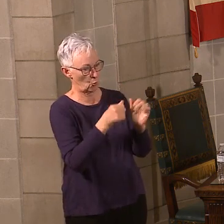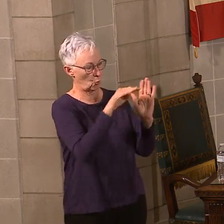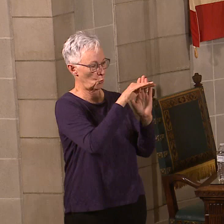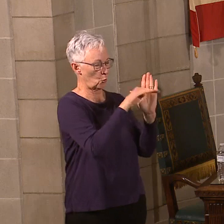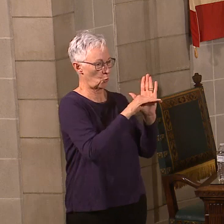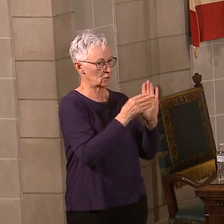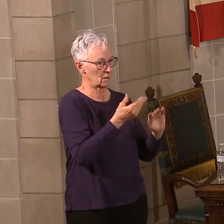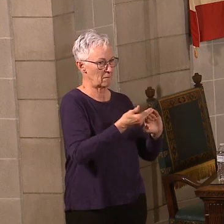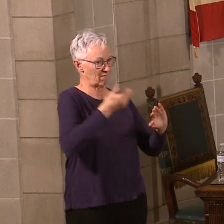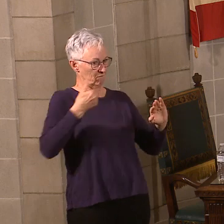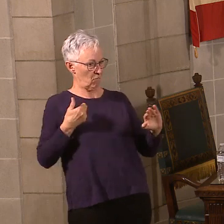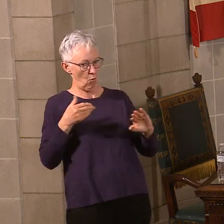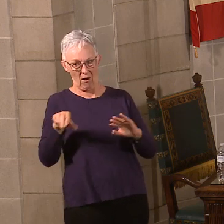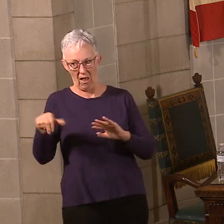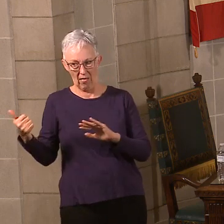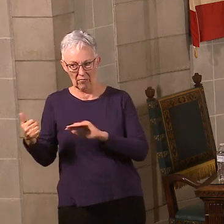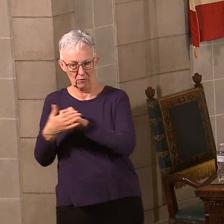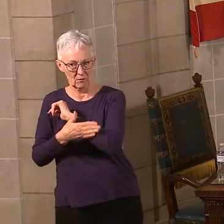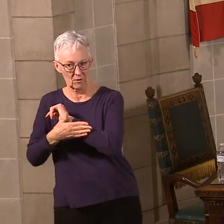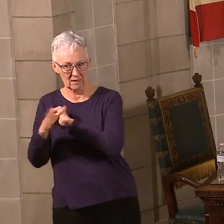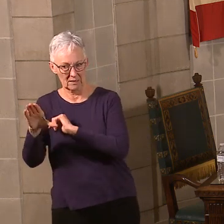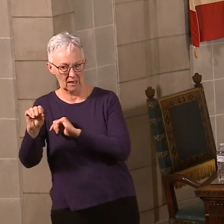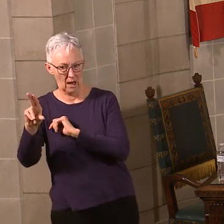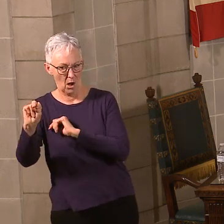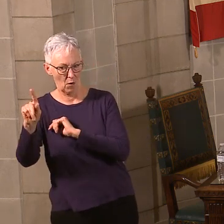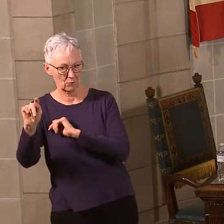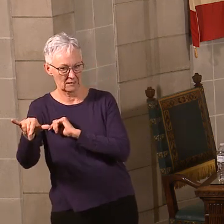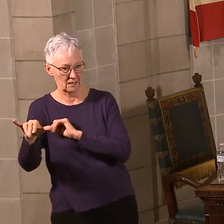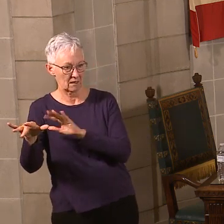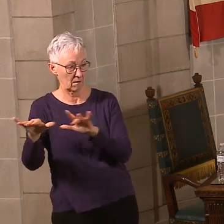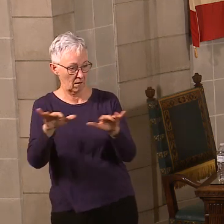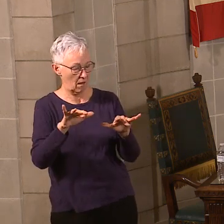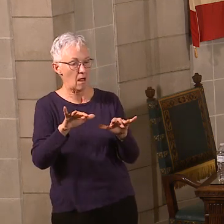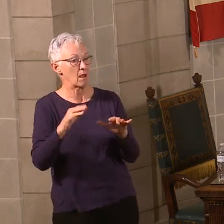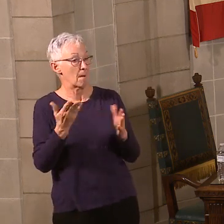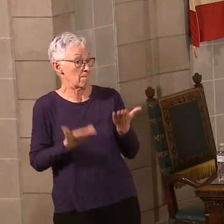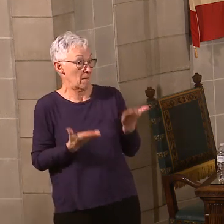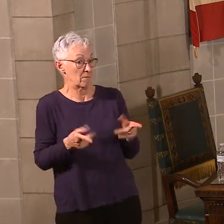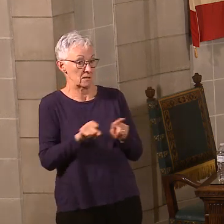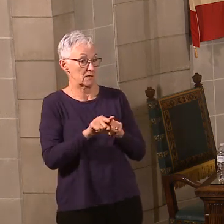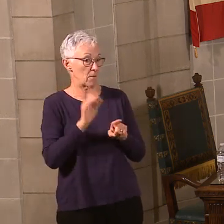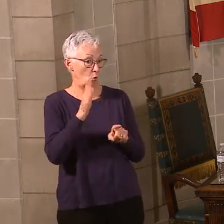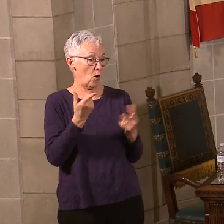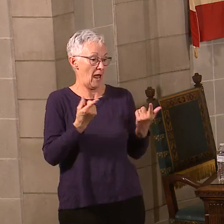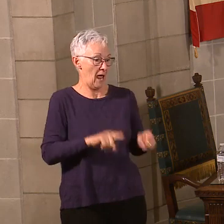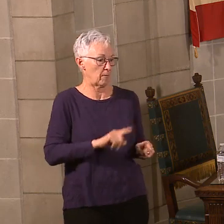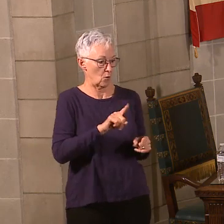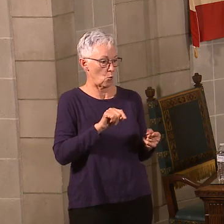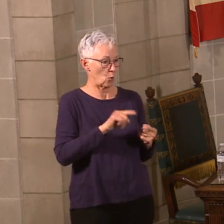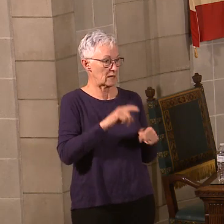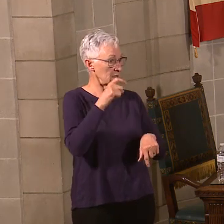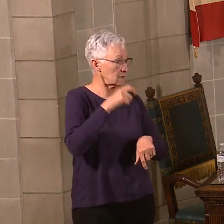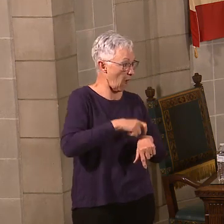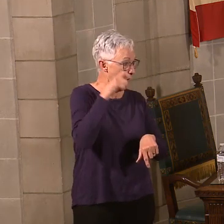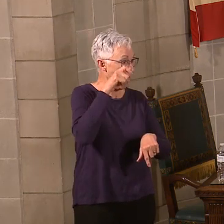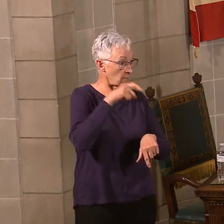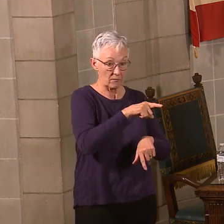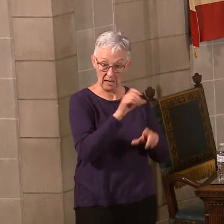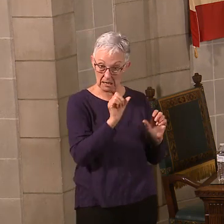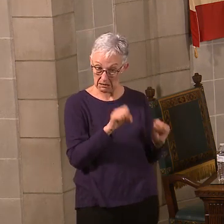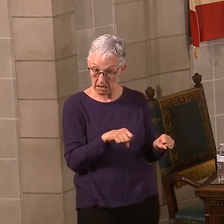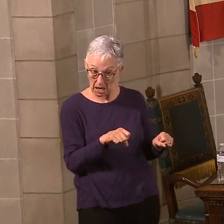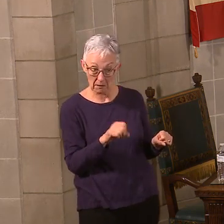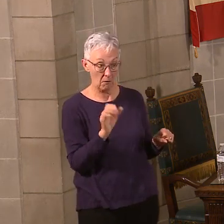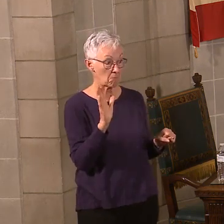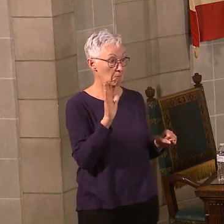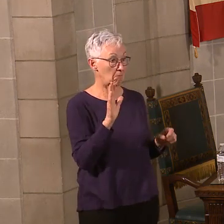how well they are at controlling the spread of the virus. And so again, just go back to saying some of the things like with Coach Cook. You